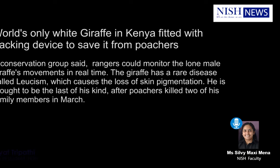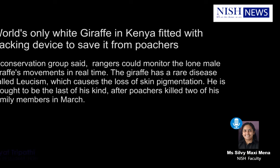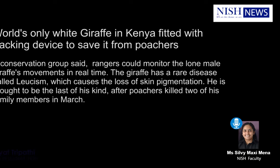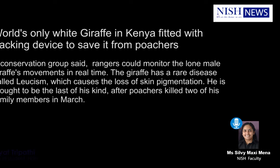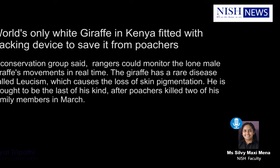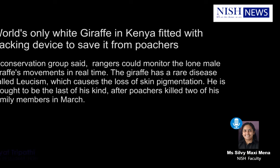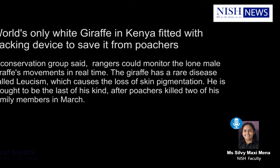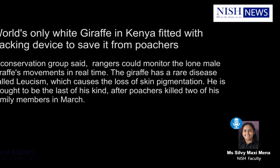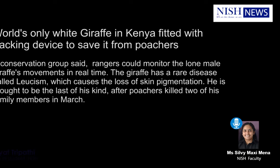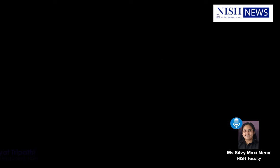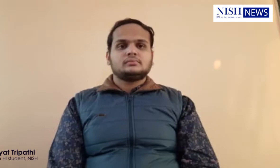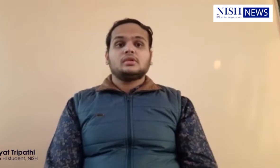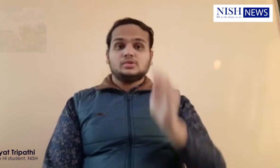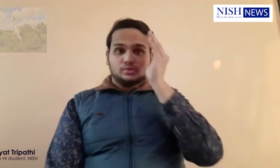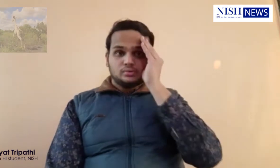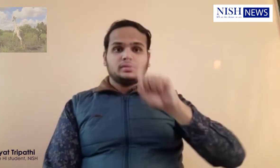his family members in March.